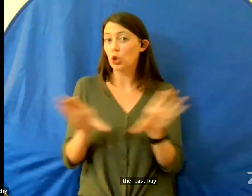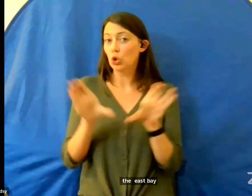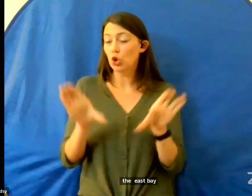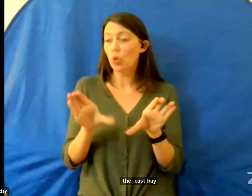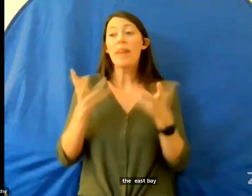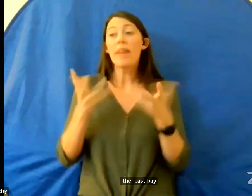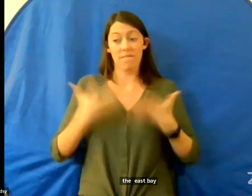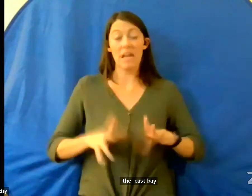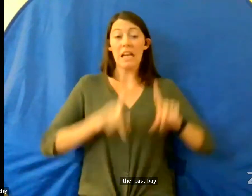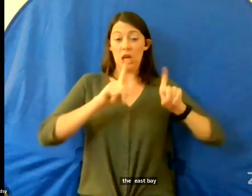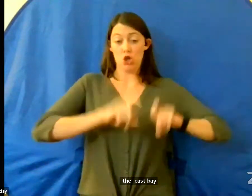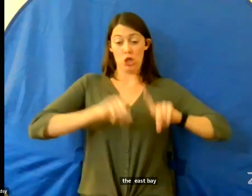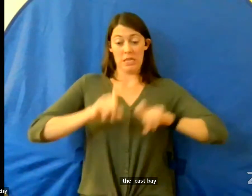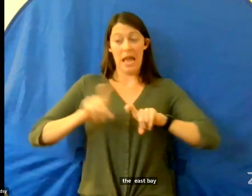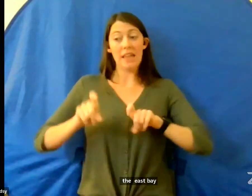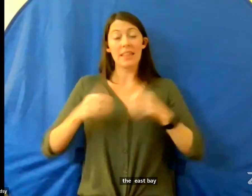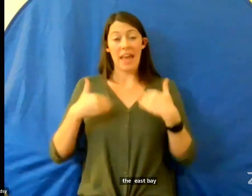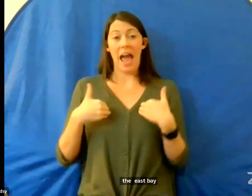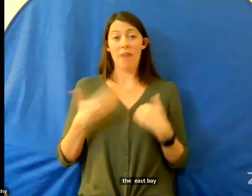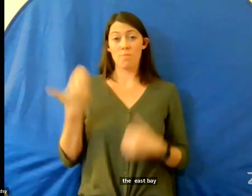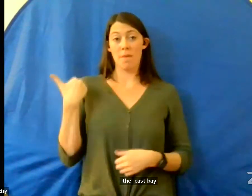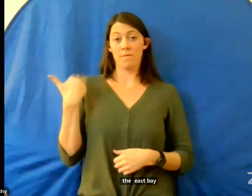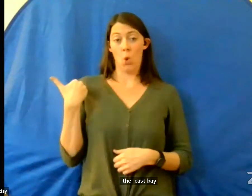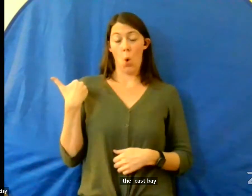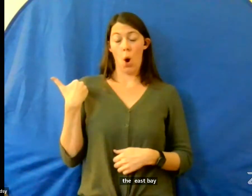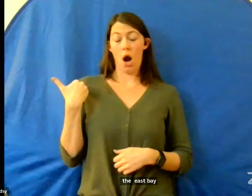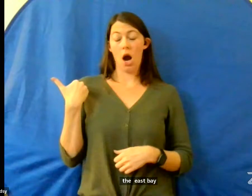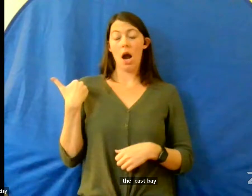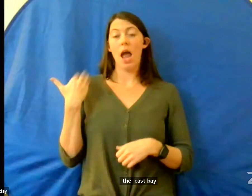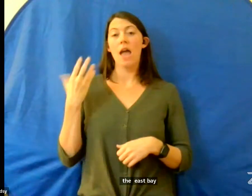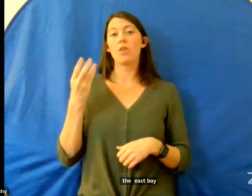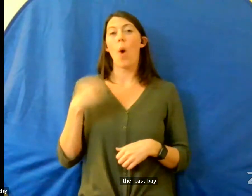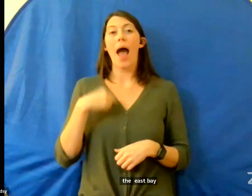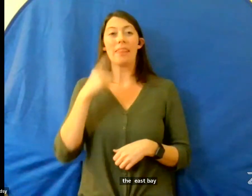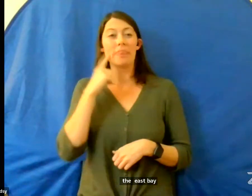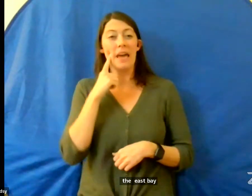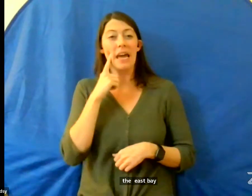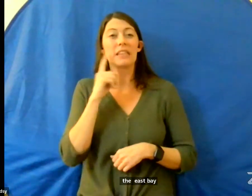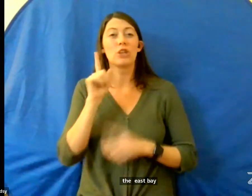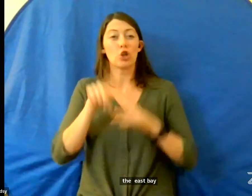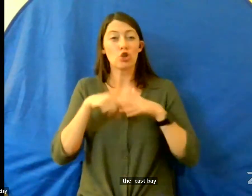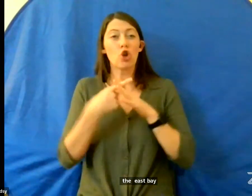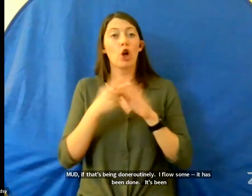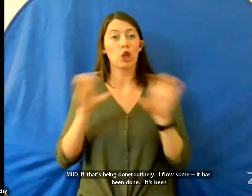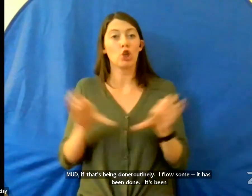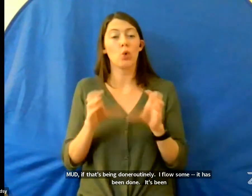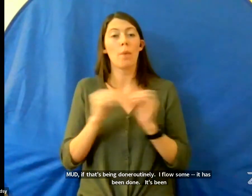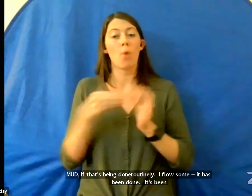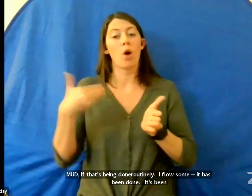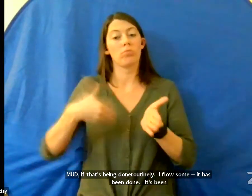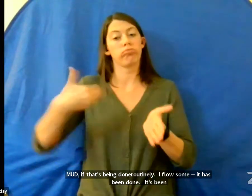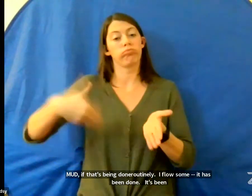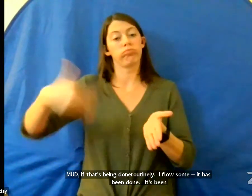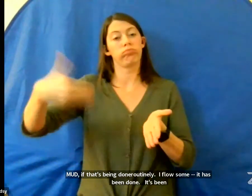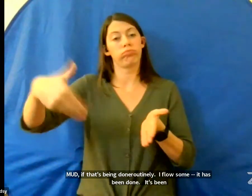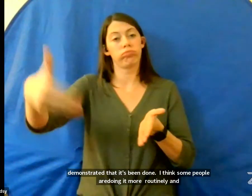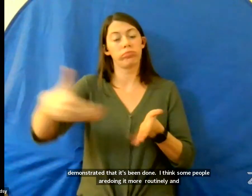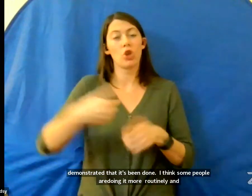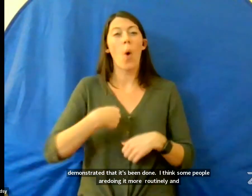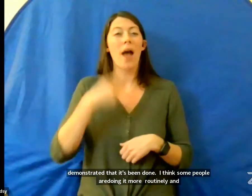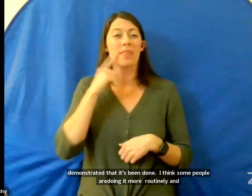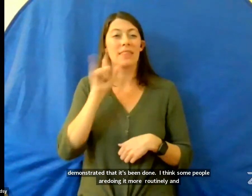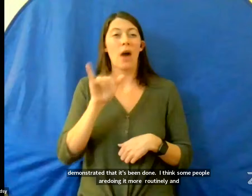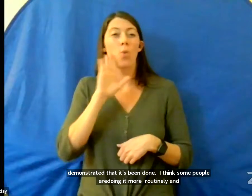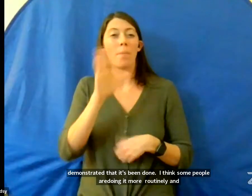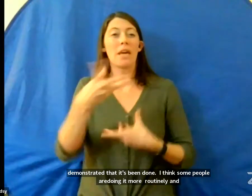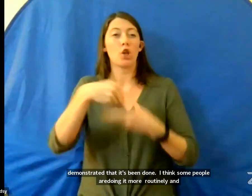I think some people are doing it more routinely, and that will probably be an increasing part of surveillance going forward. I think we still